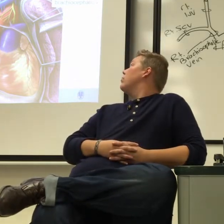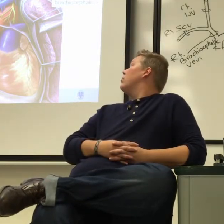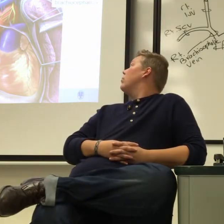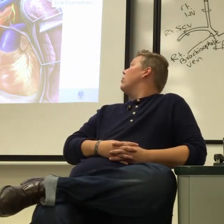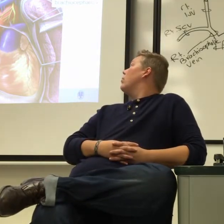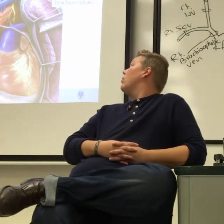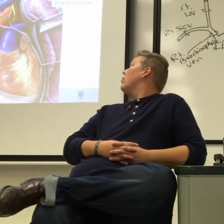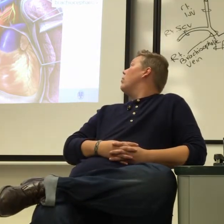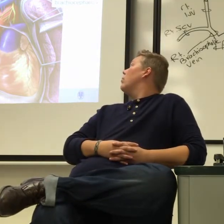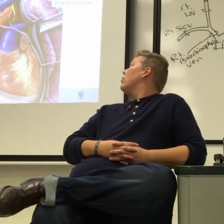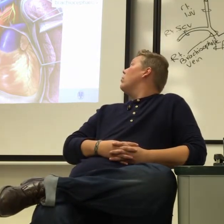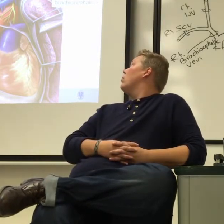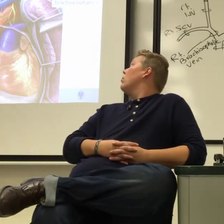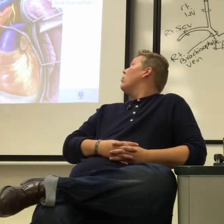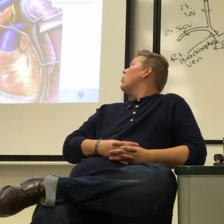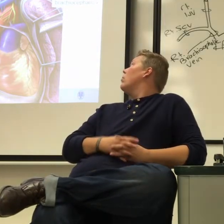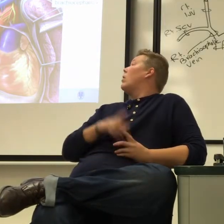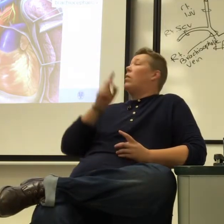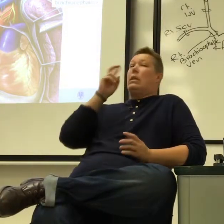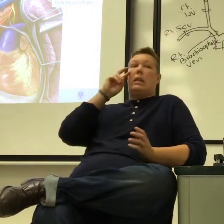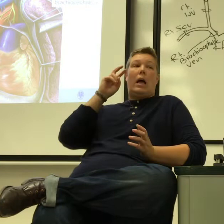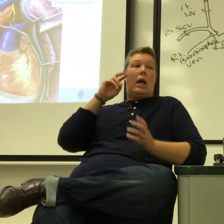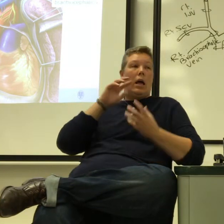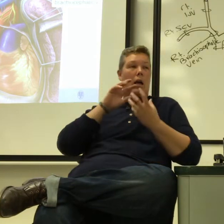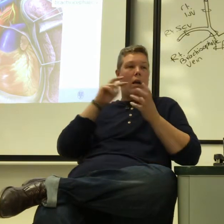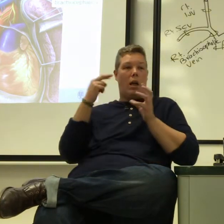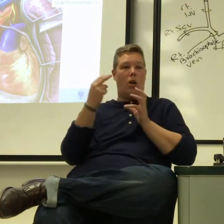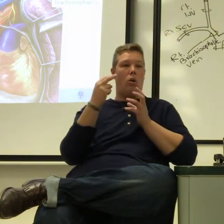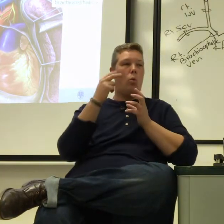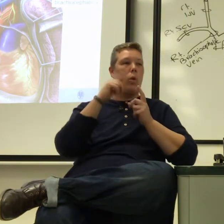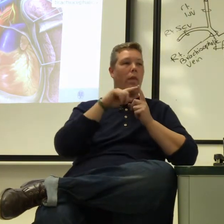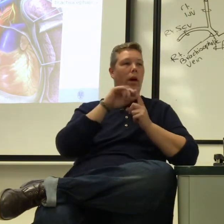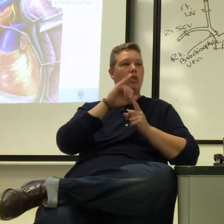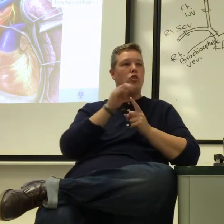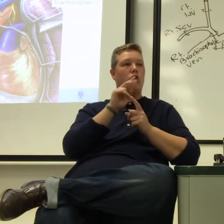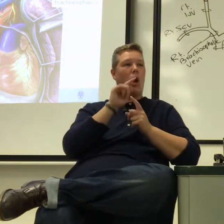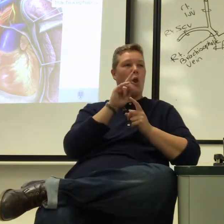This angle where the jugular